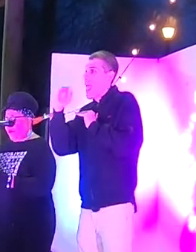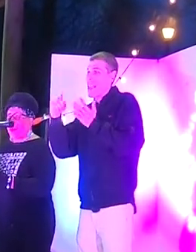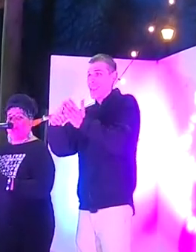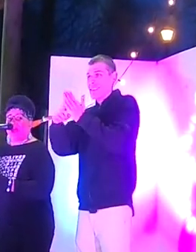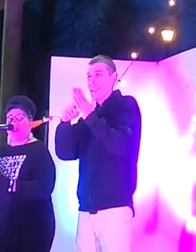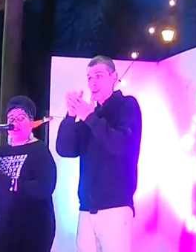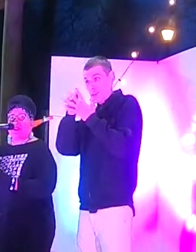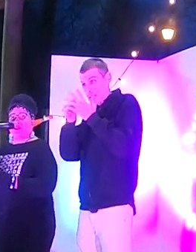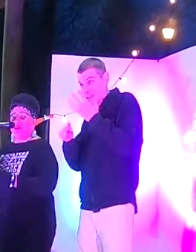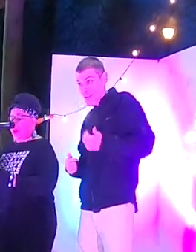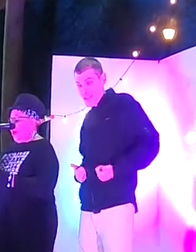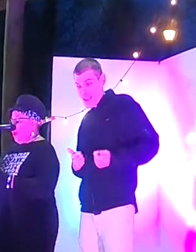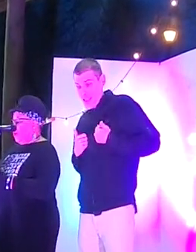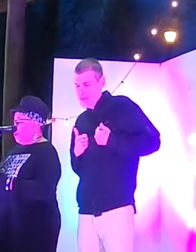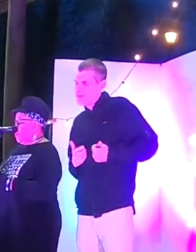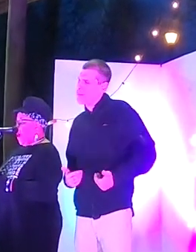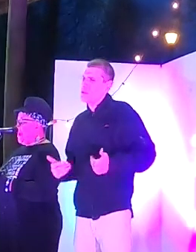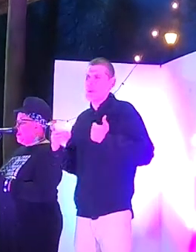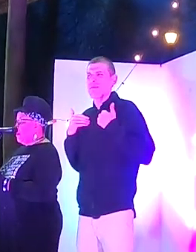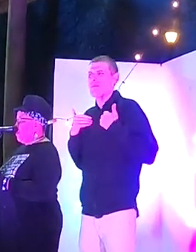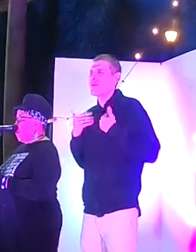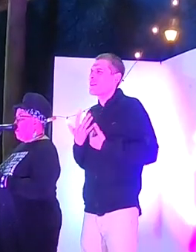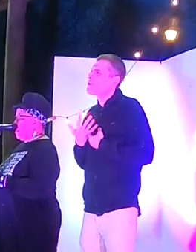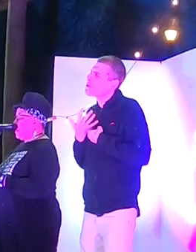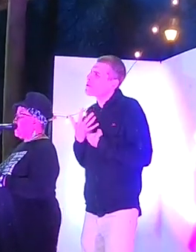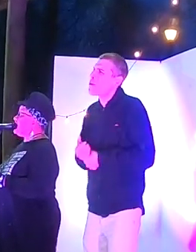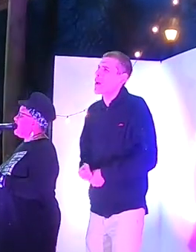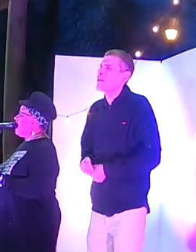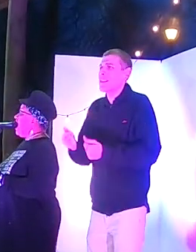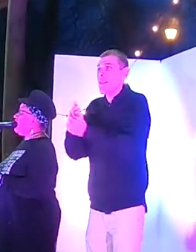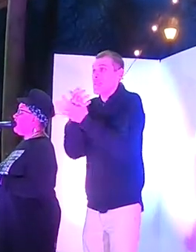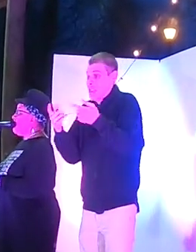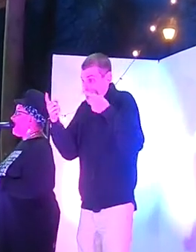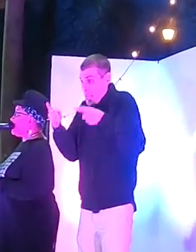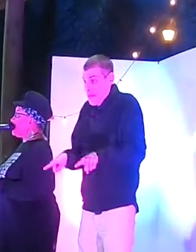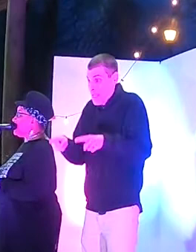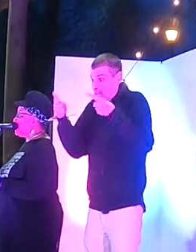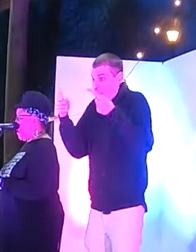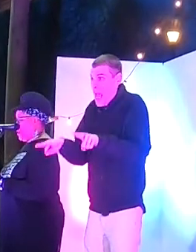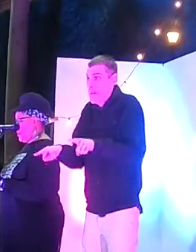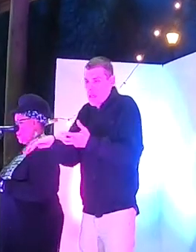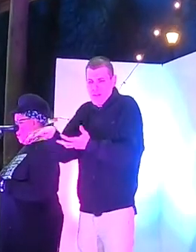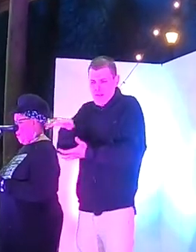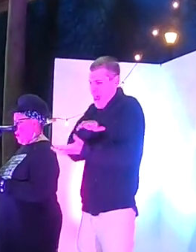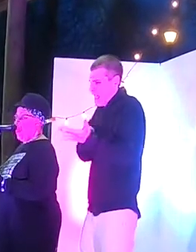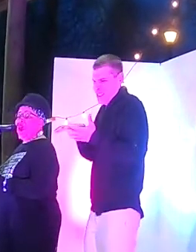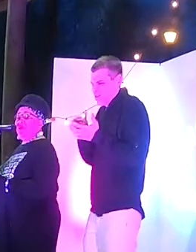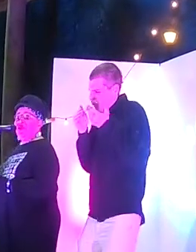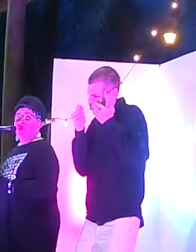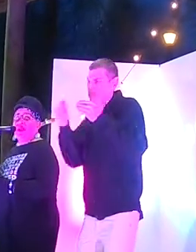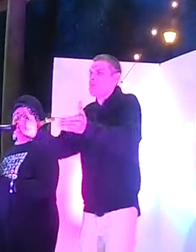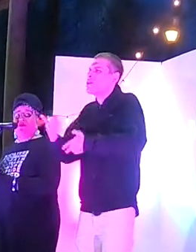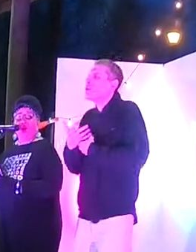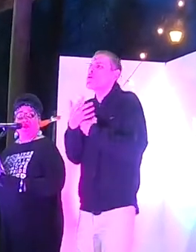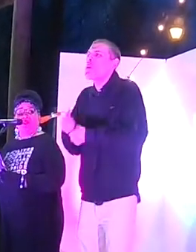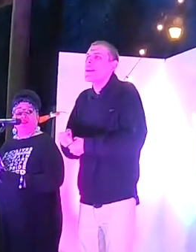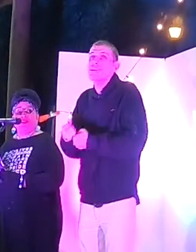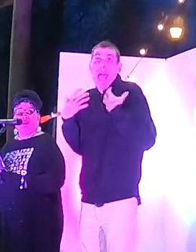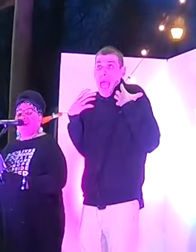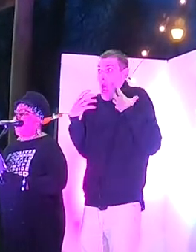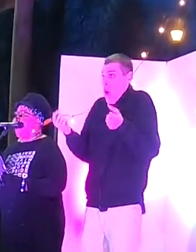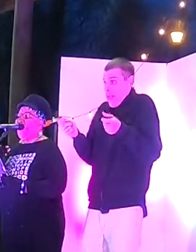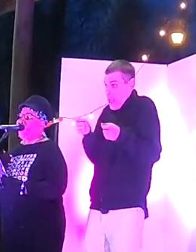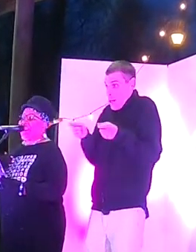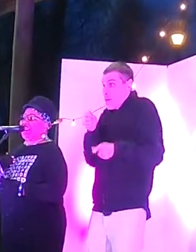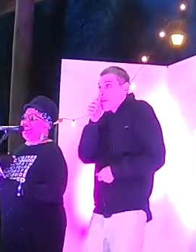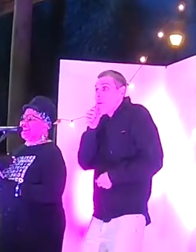life. Trust. What's arising, unfolding, step out of your mess. Trust. Healthy ways of